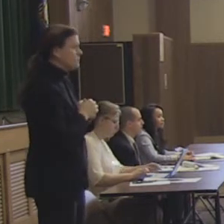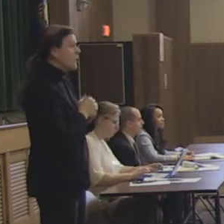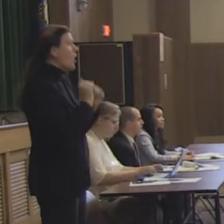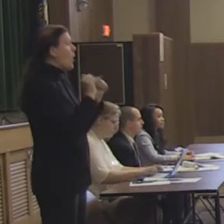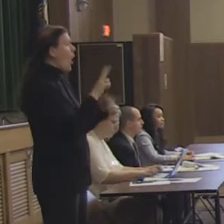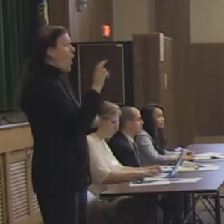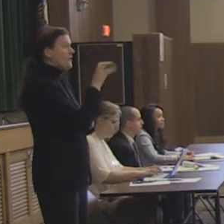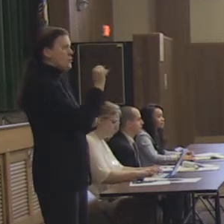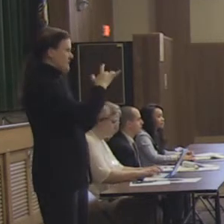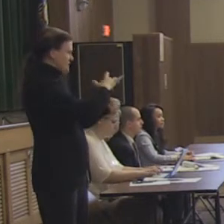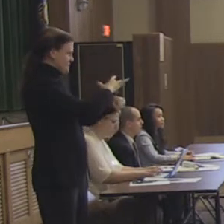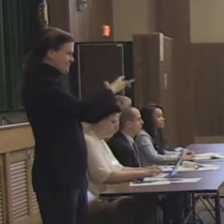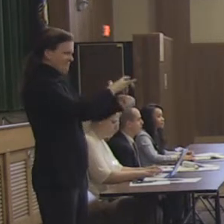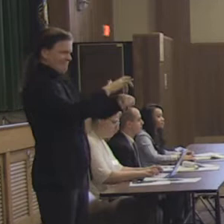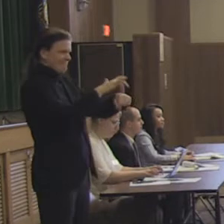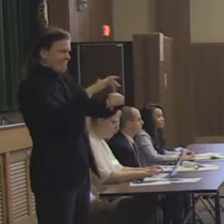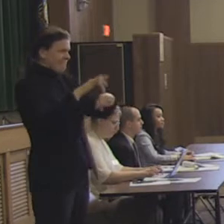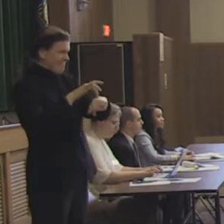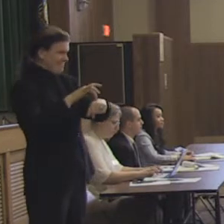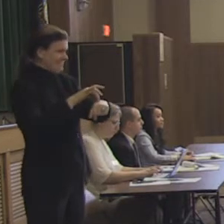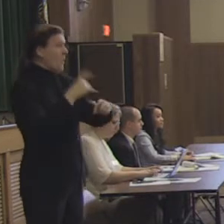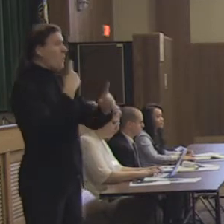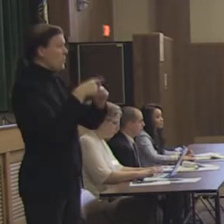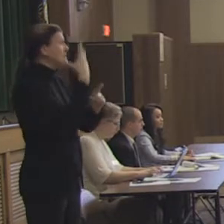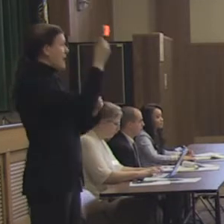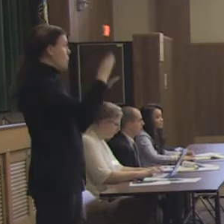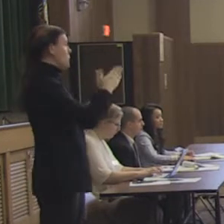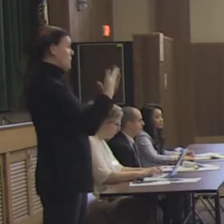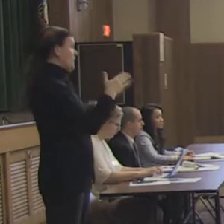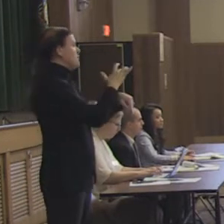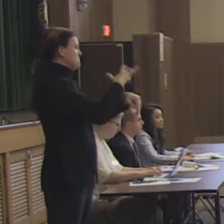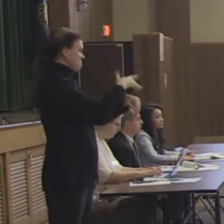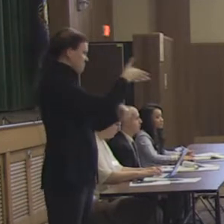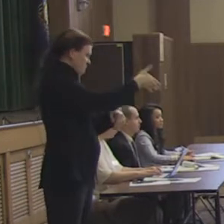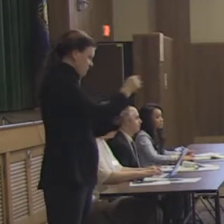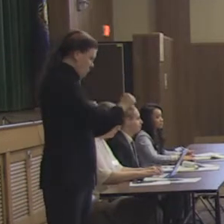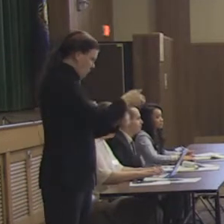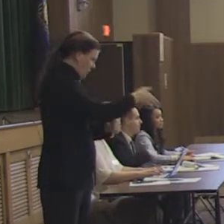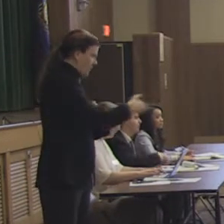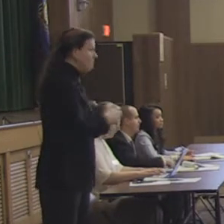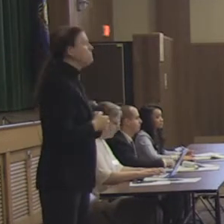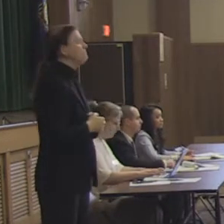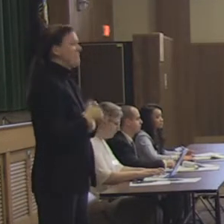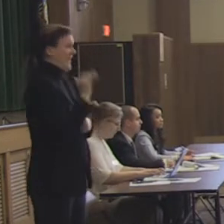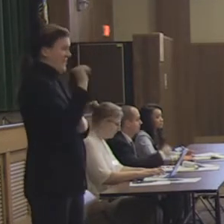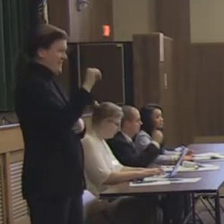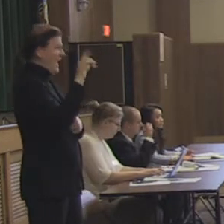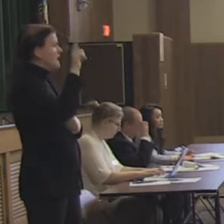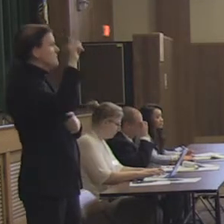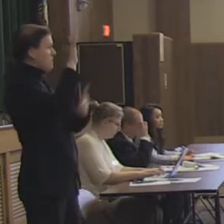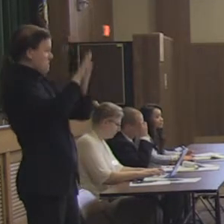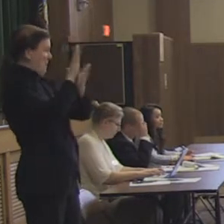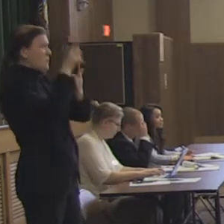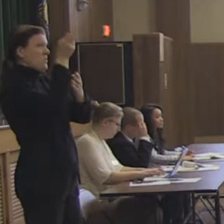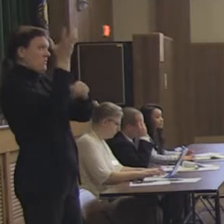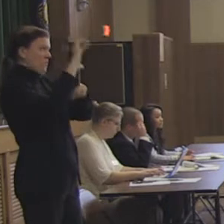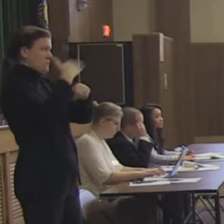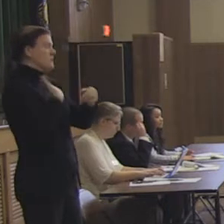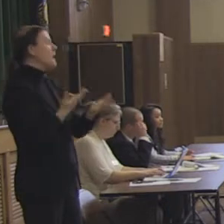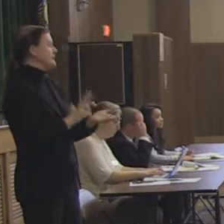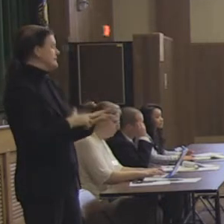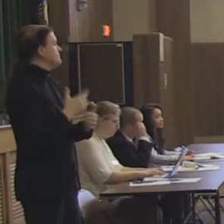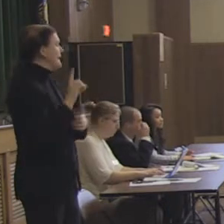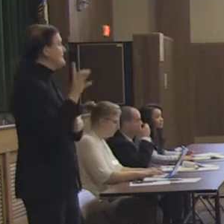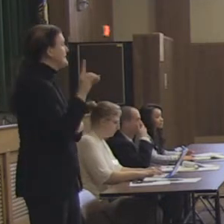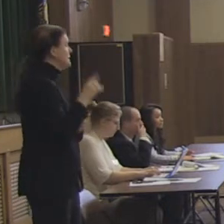in that hospital, and I actually worked out in the community as well. I too signed that code of ethics,